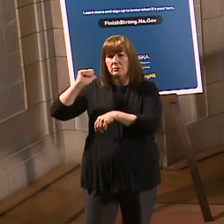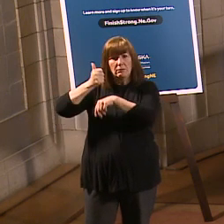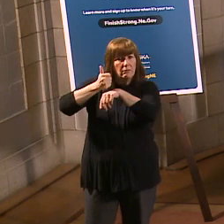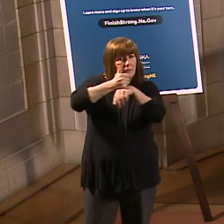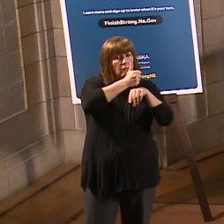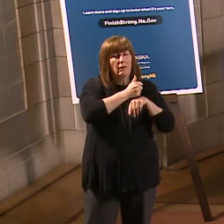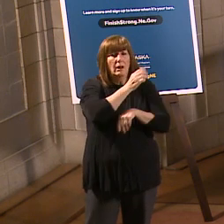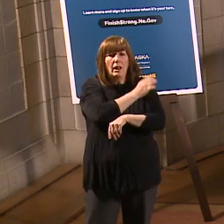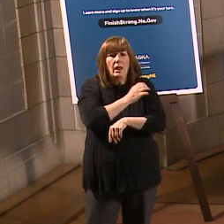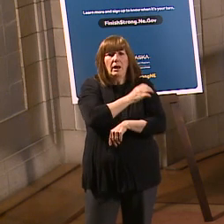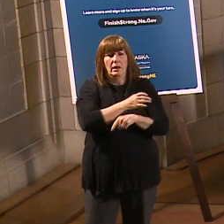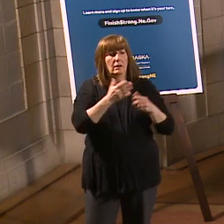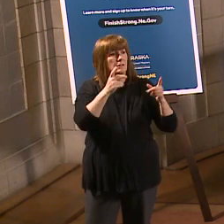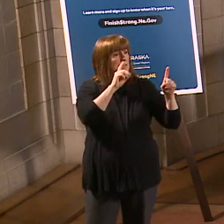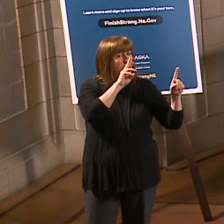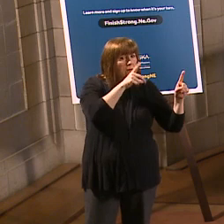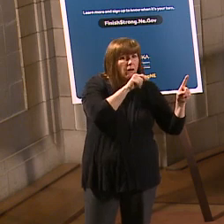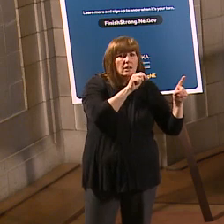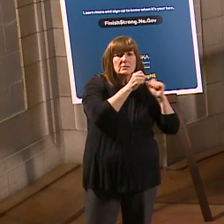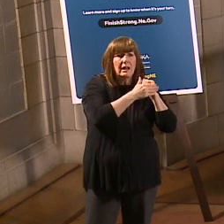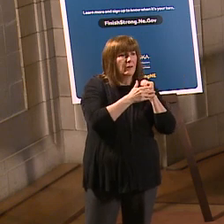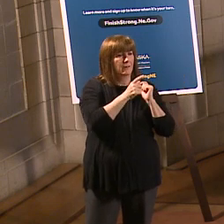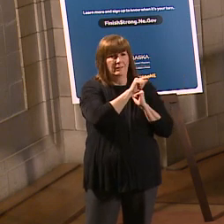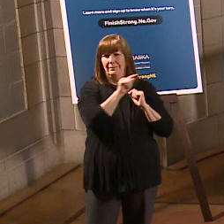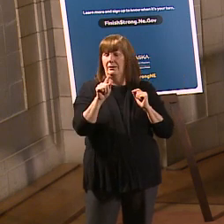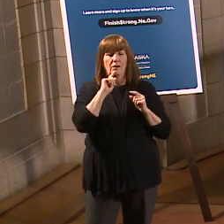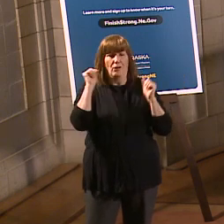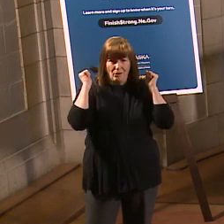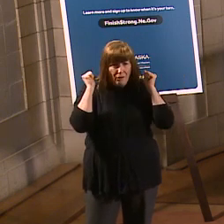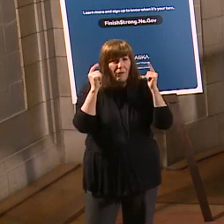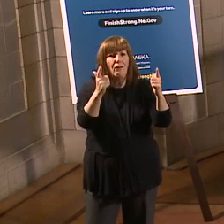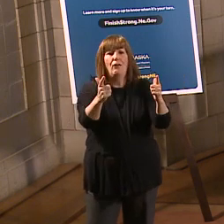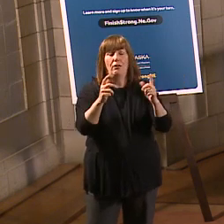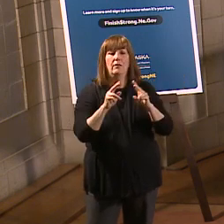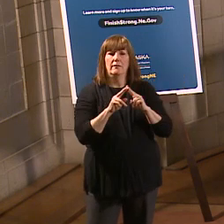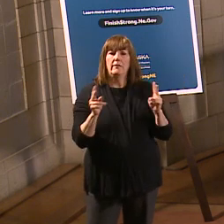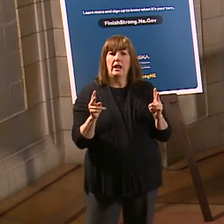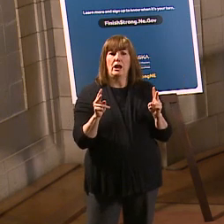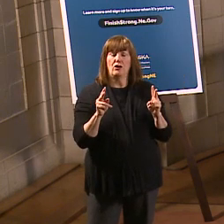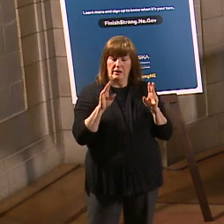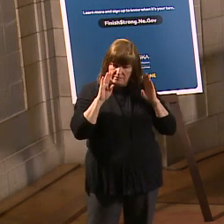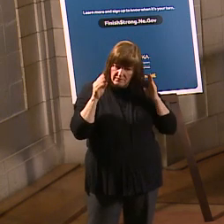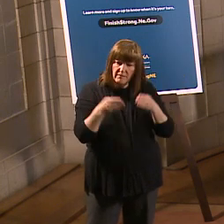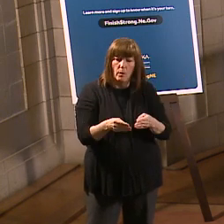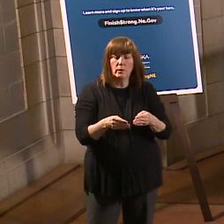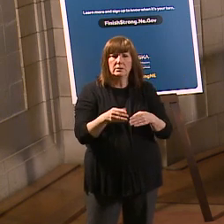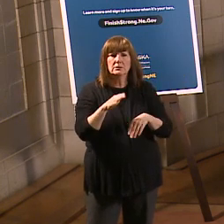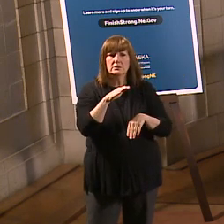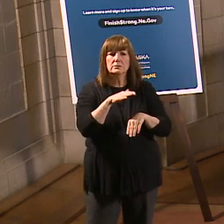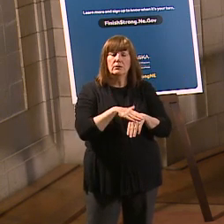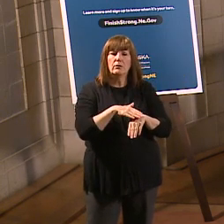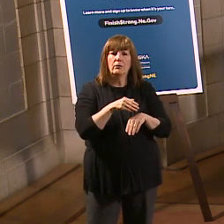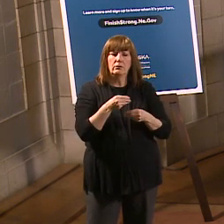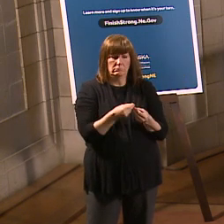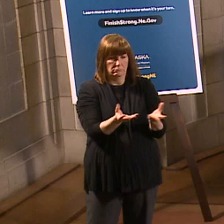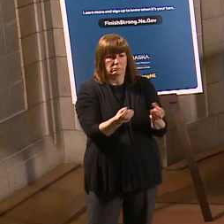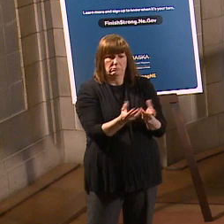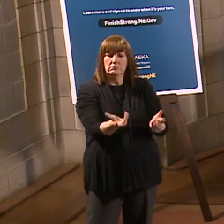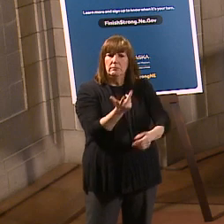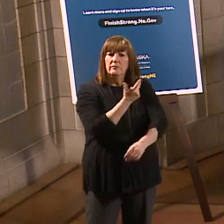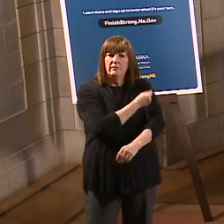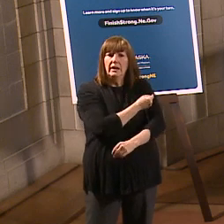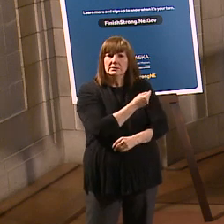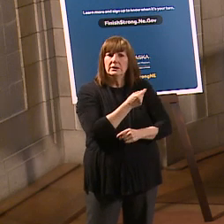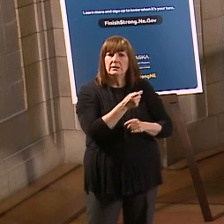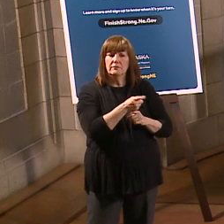in Douglas County. But those are just a couple of examples. All of our health directors are very keenly focused on delivering those vaccines.